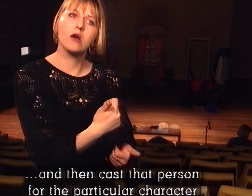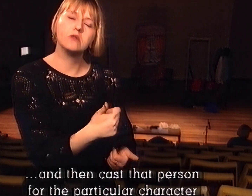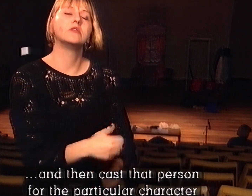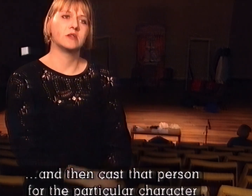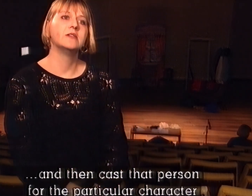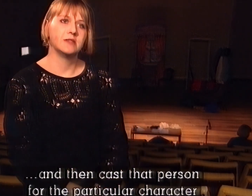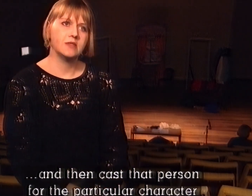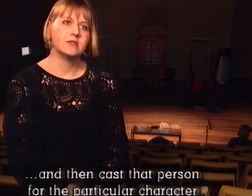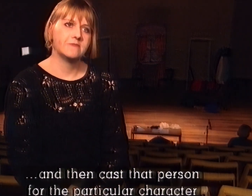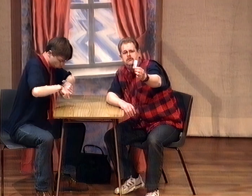character.